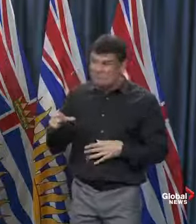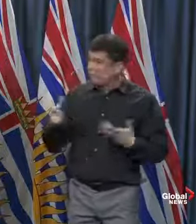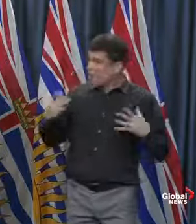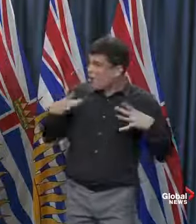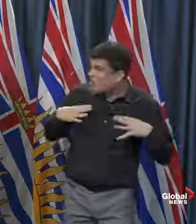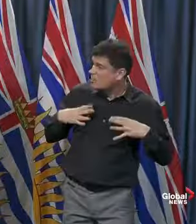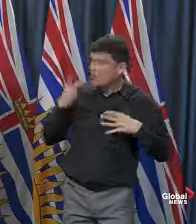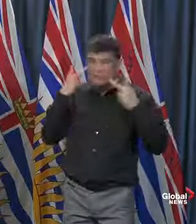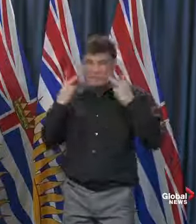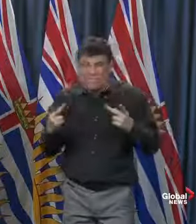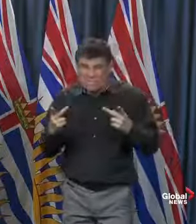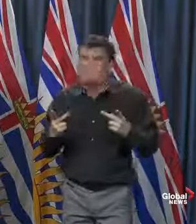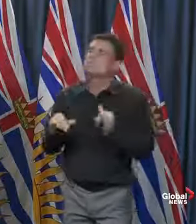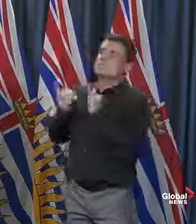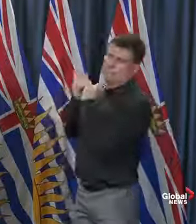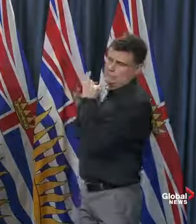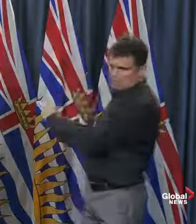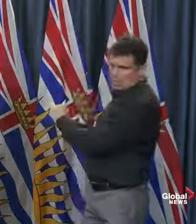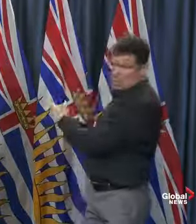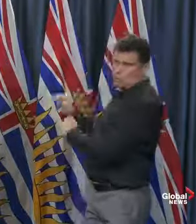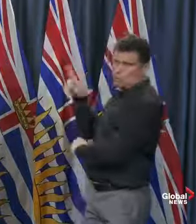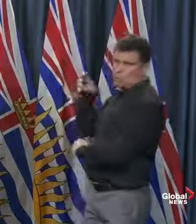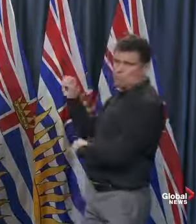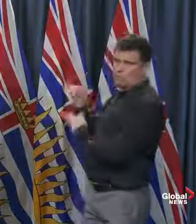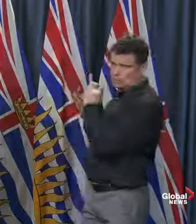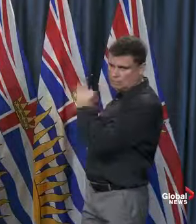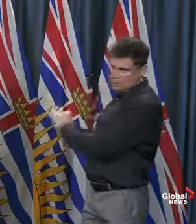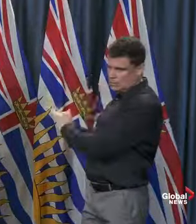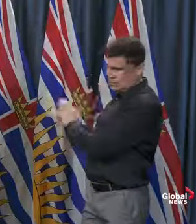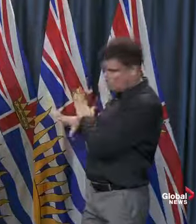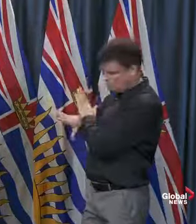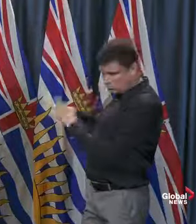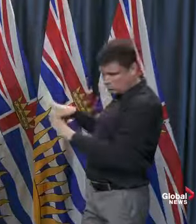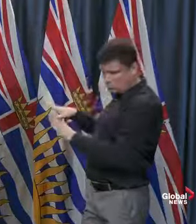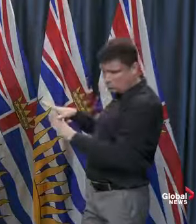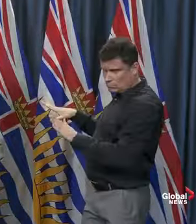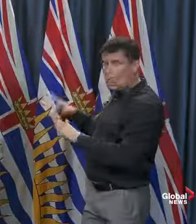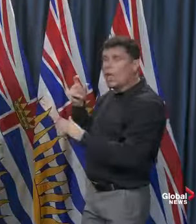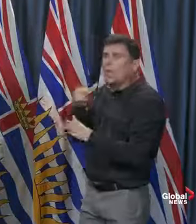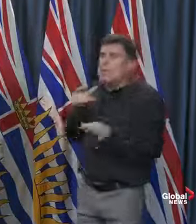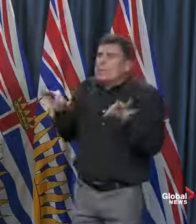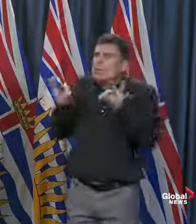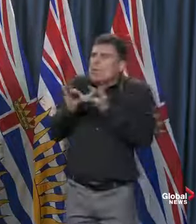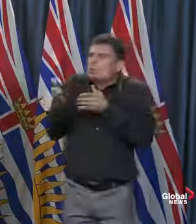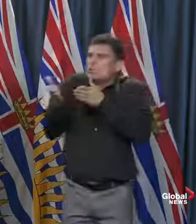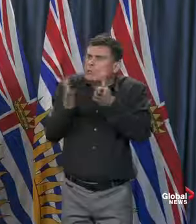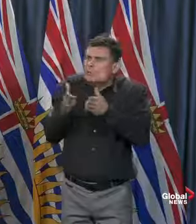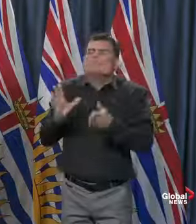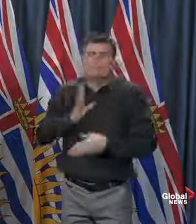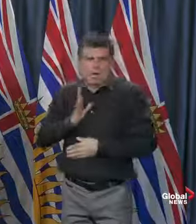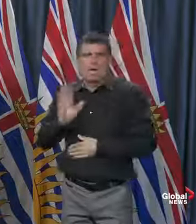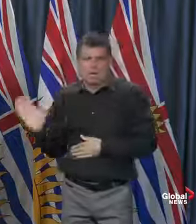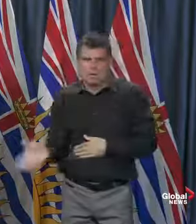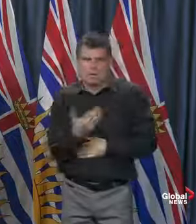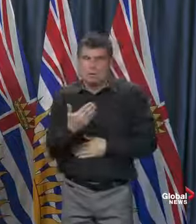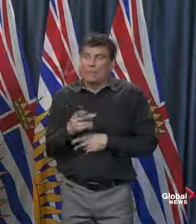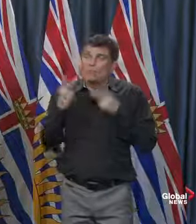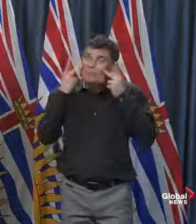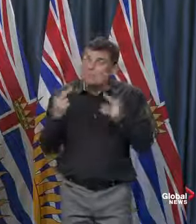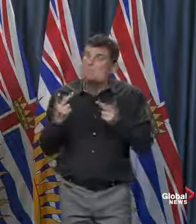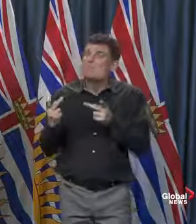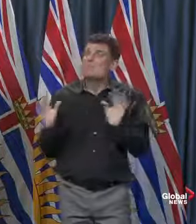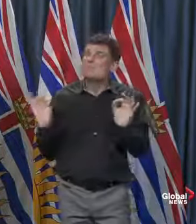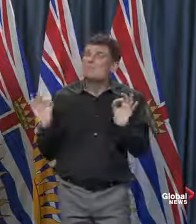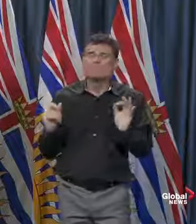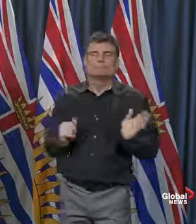essential for all modern societies, I think that in addition to that, we would hope that because of the serious situation in